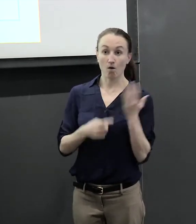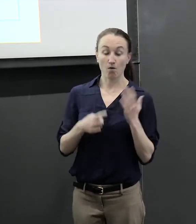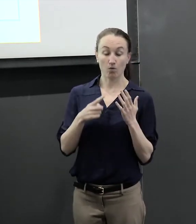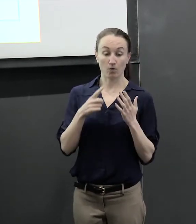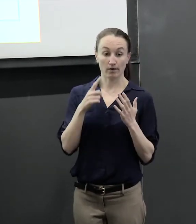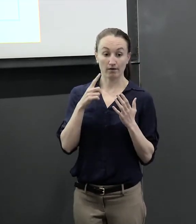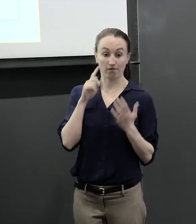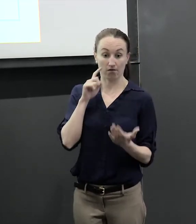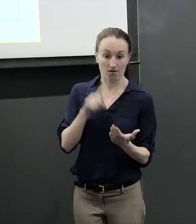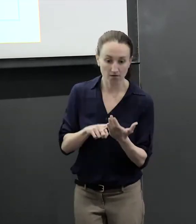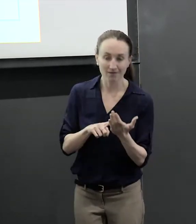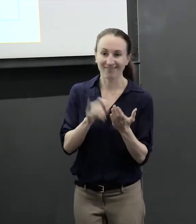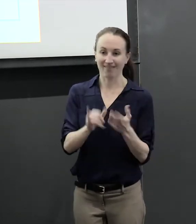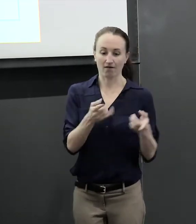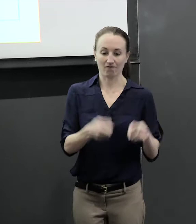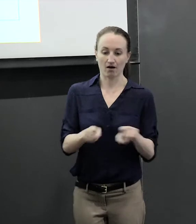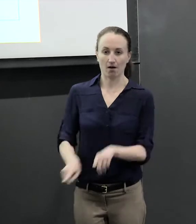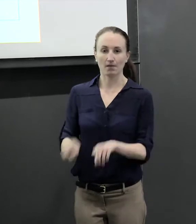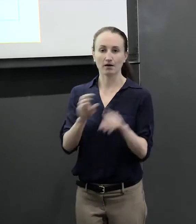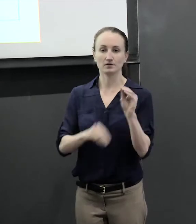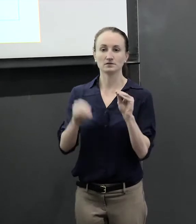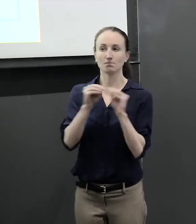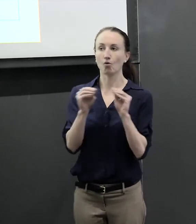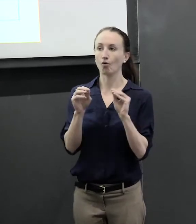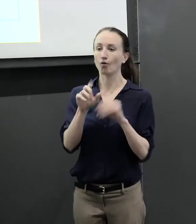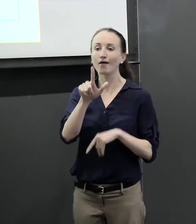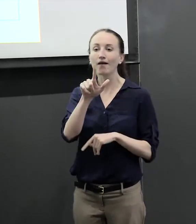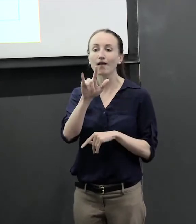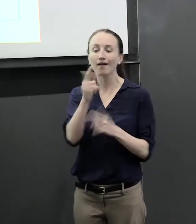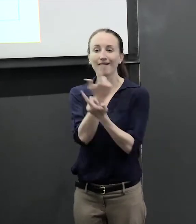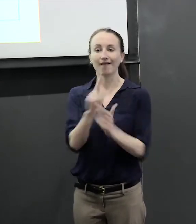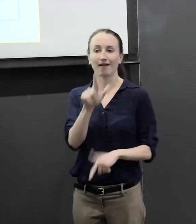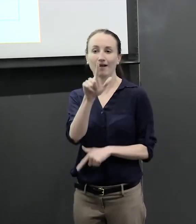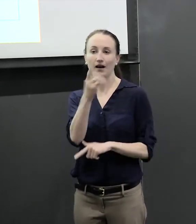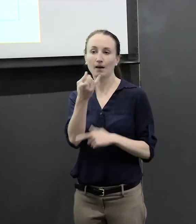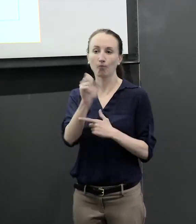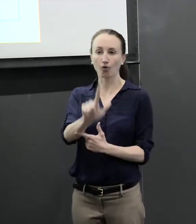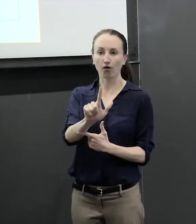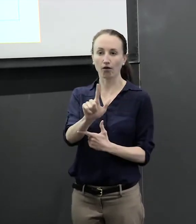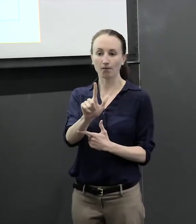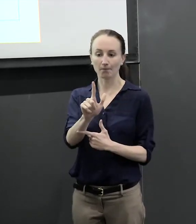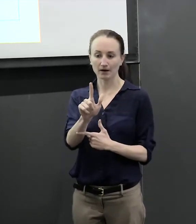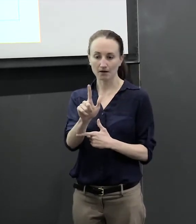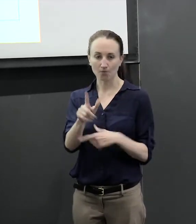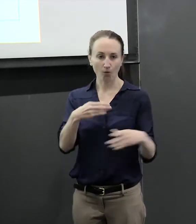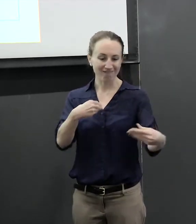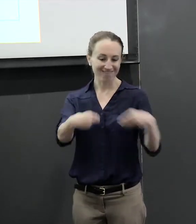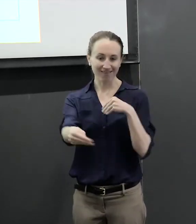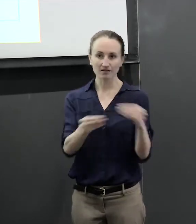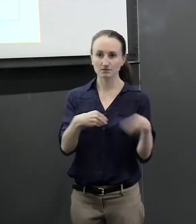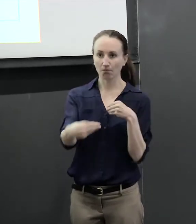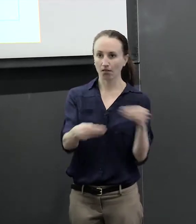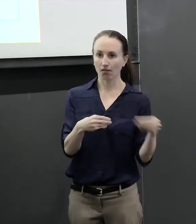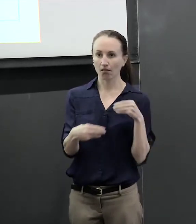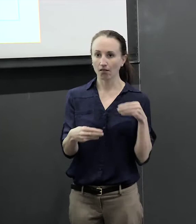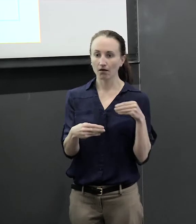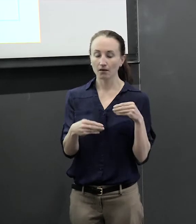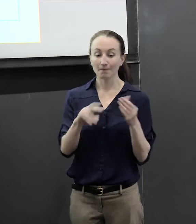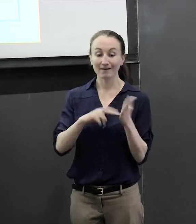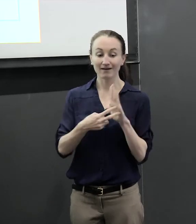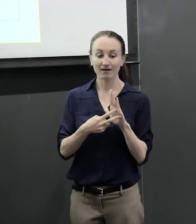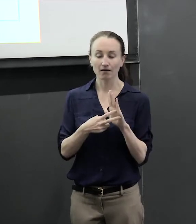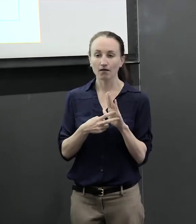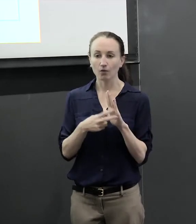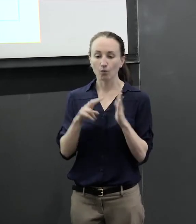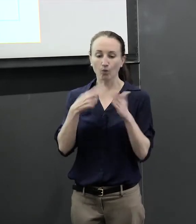which is more liberal than what might think, that even non-grammatical material can be disregarded